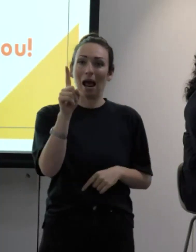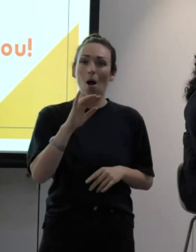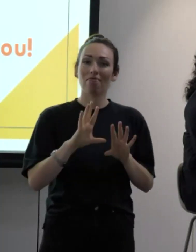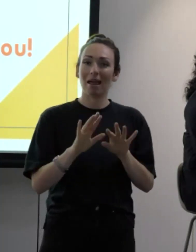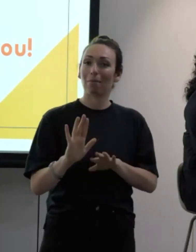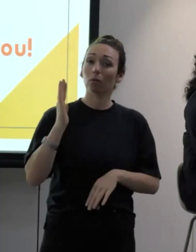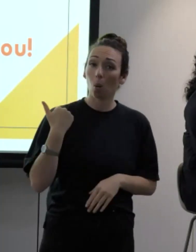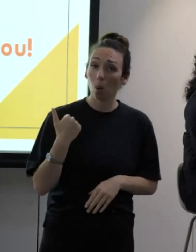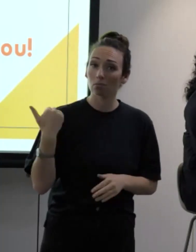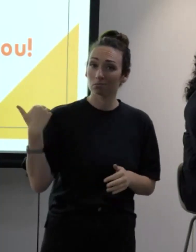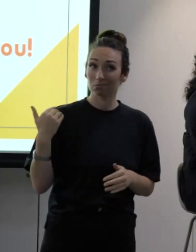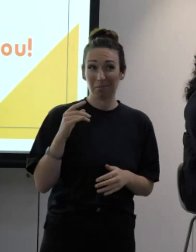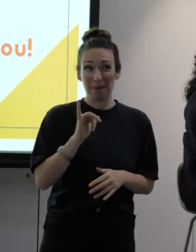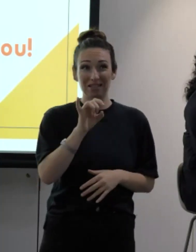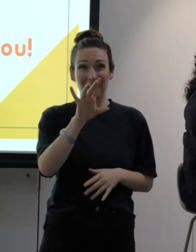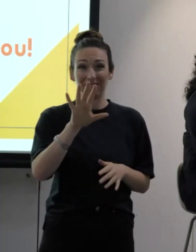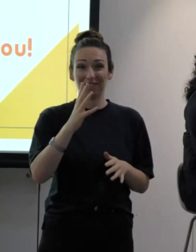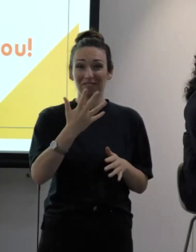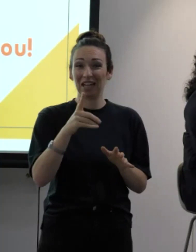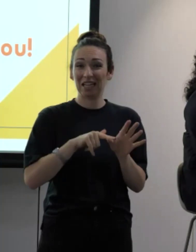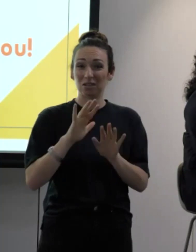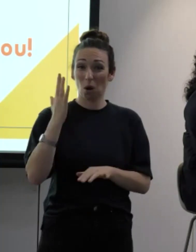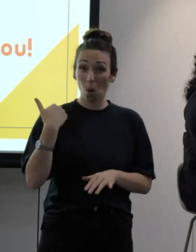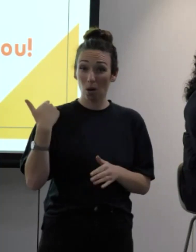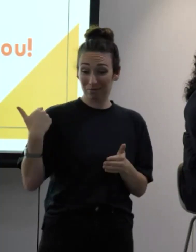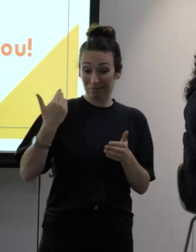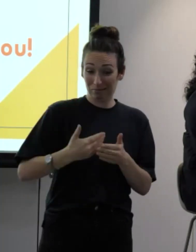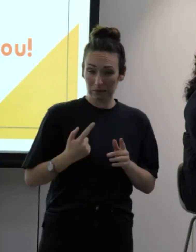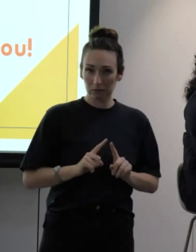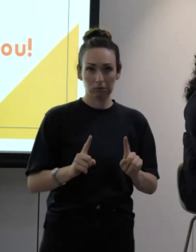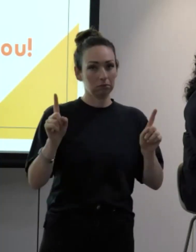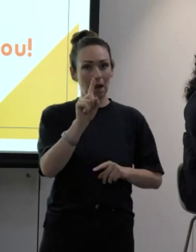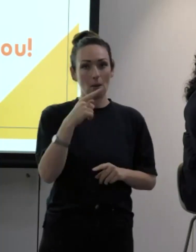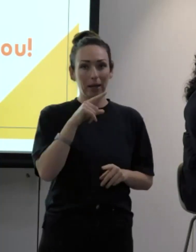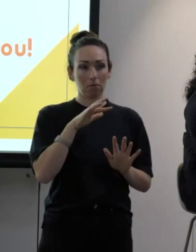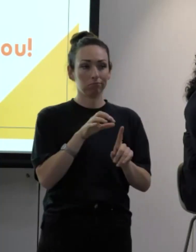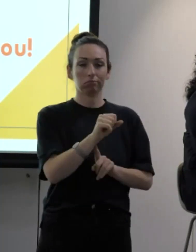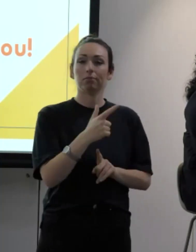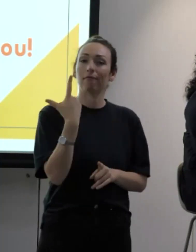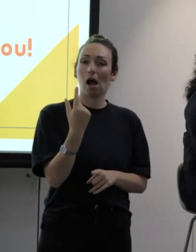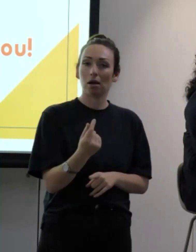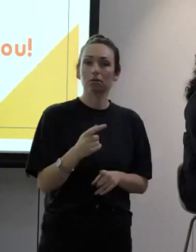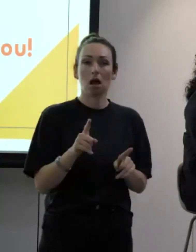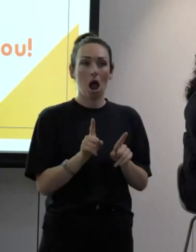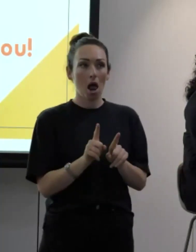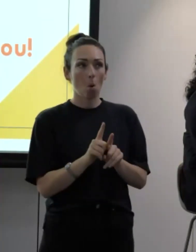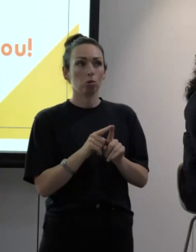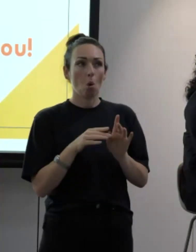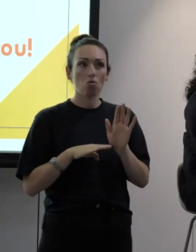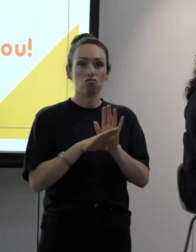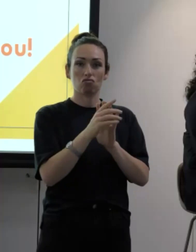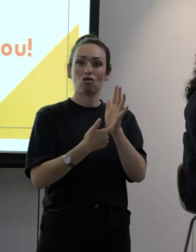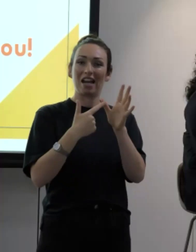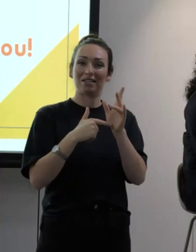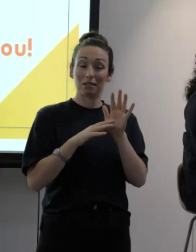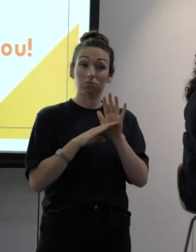were even 10 or 15 years ago. So while the rates of autism are increasing, what we do find is